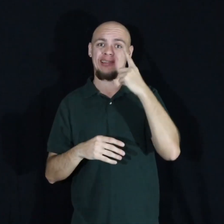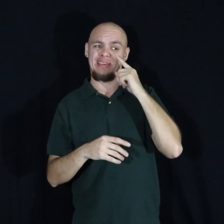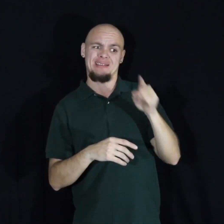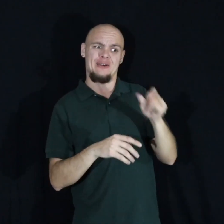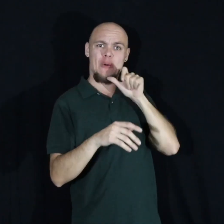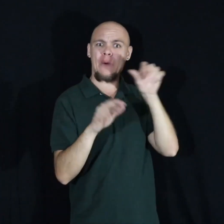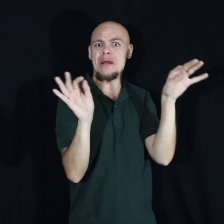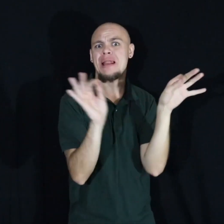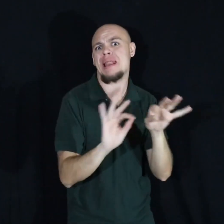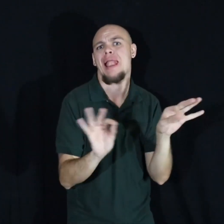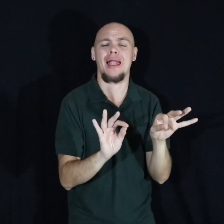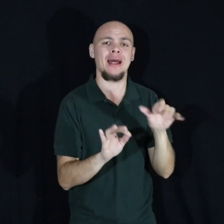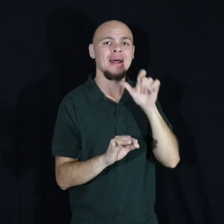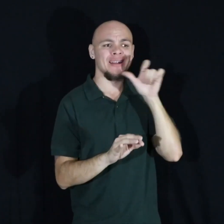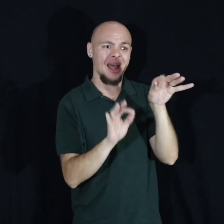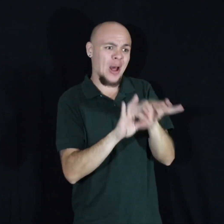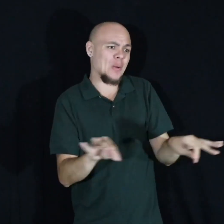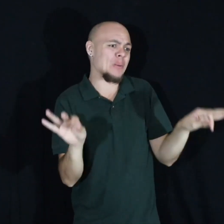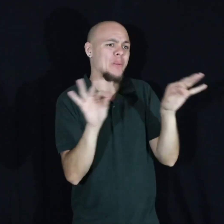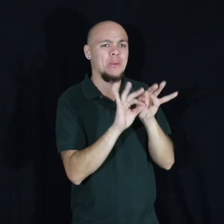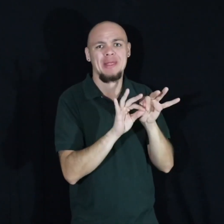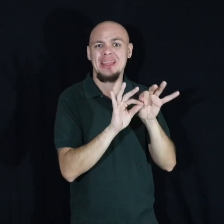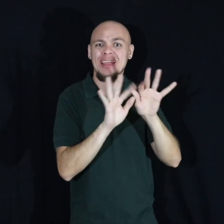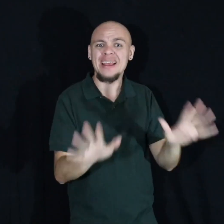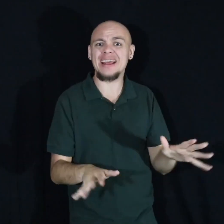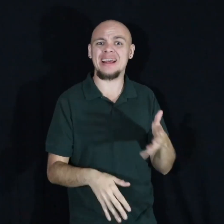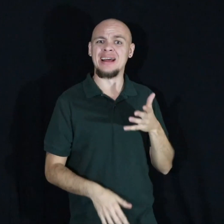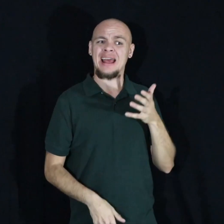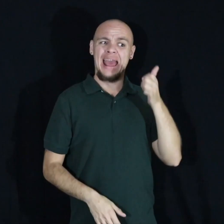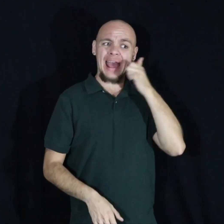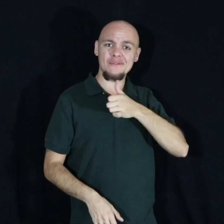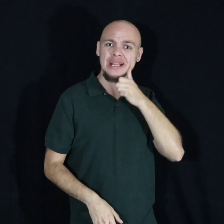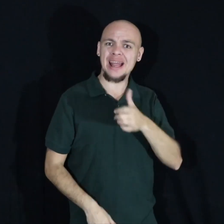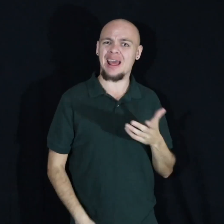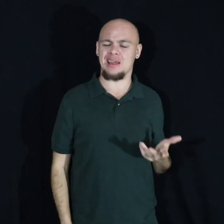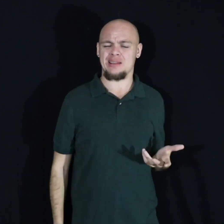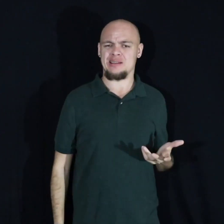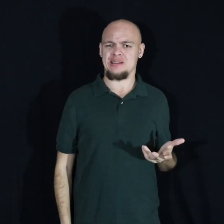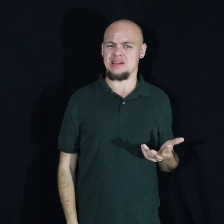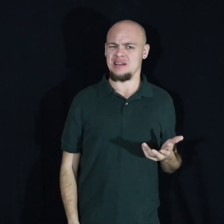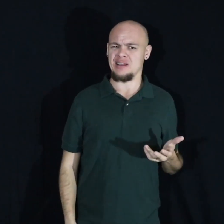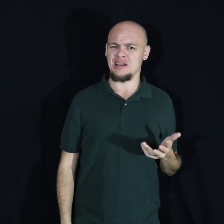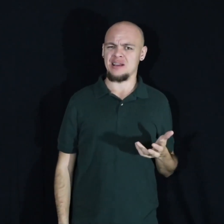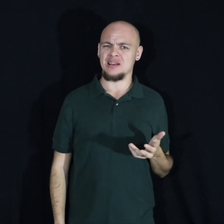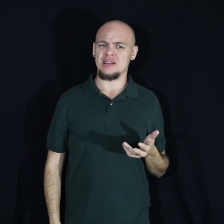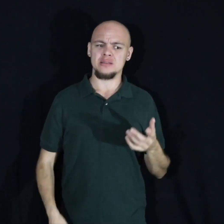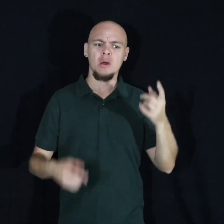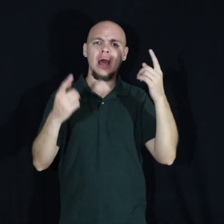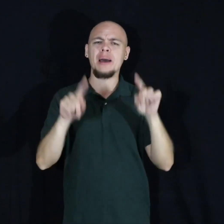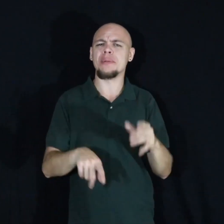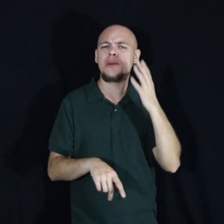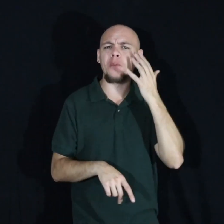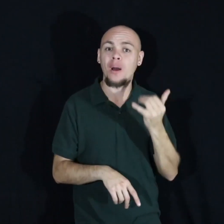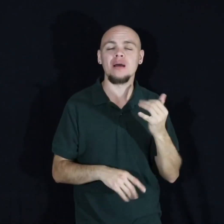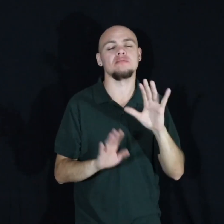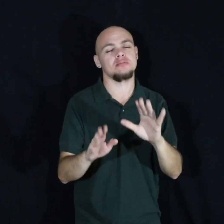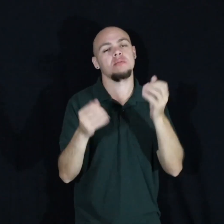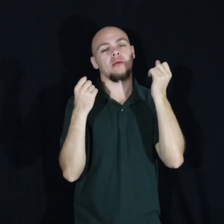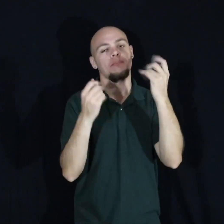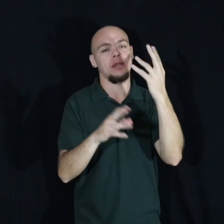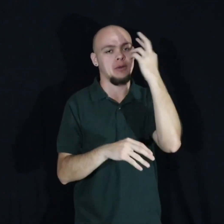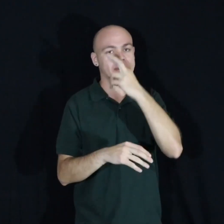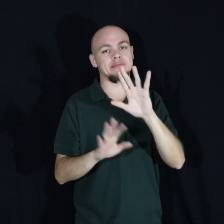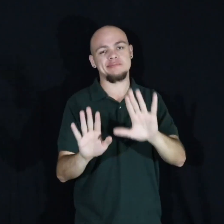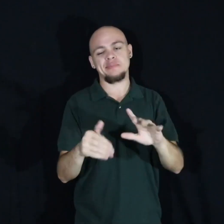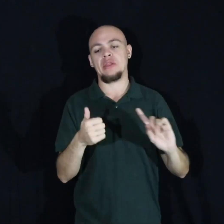unworthy every single day. So why is this happening? There are many reasons, but the one